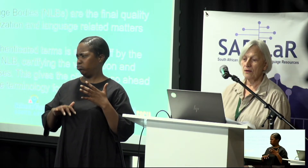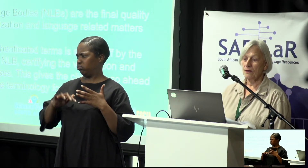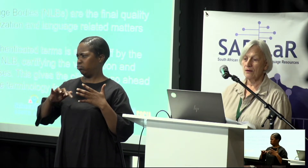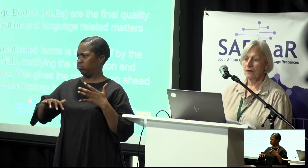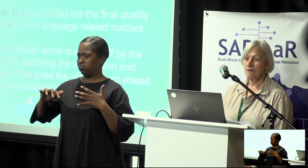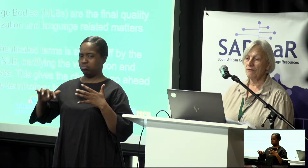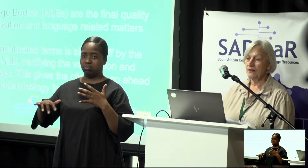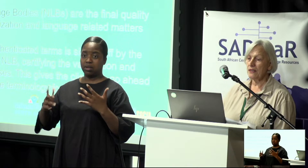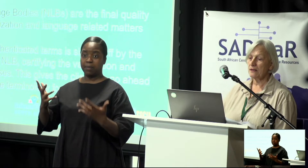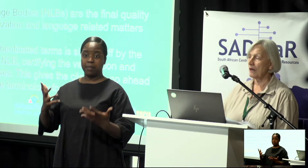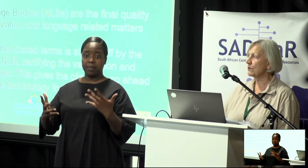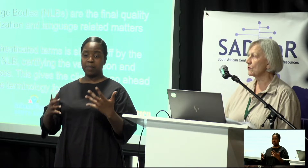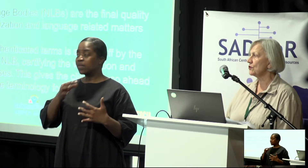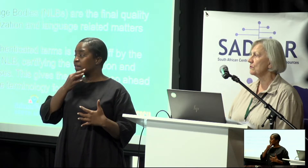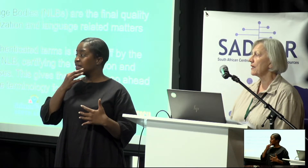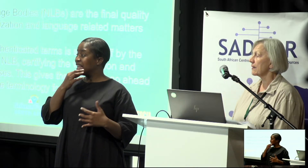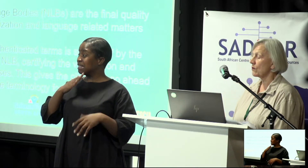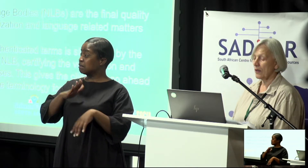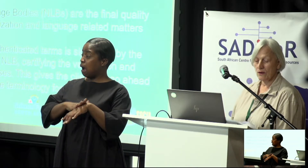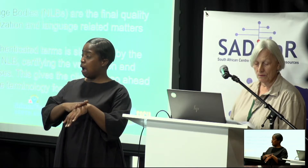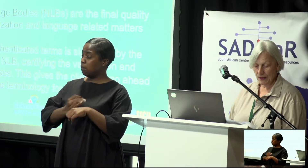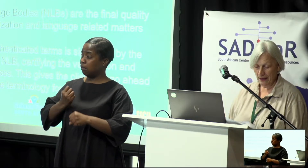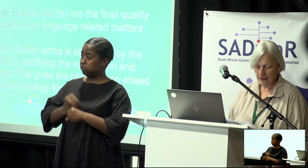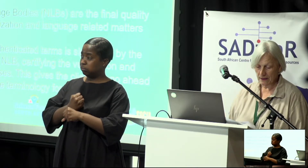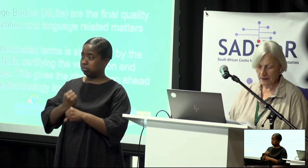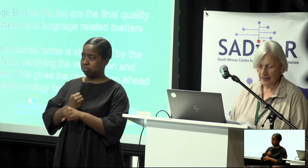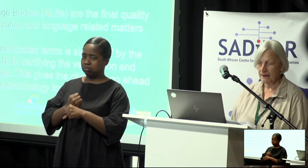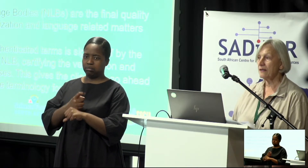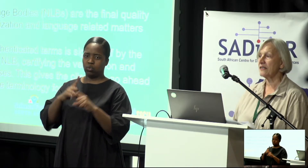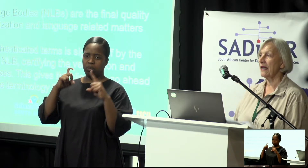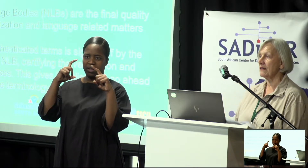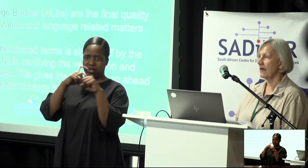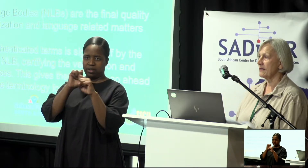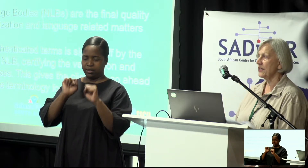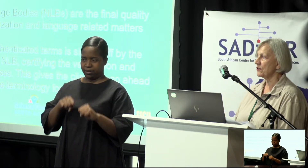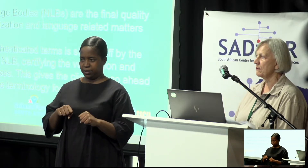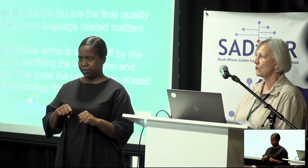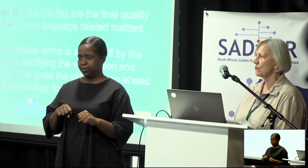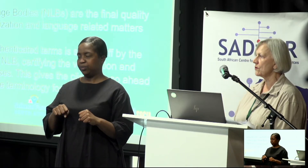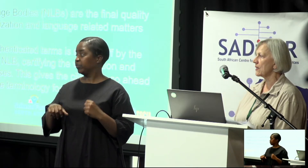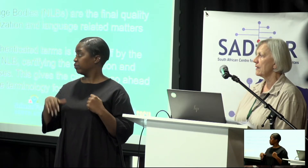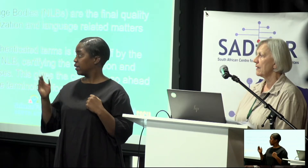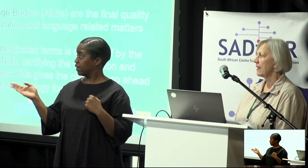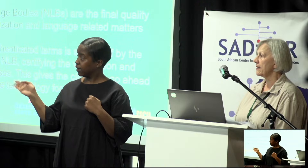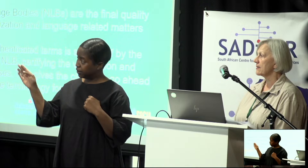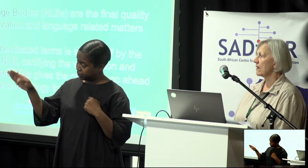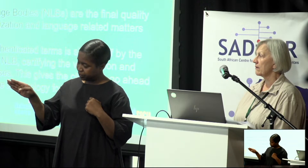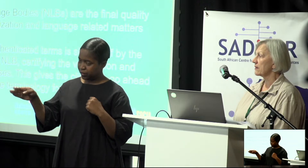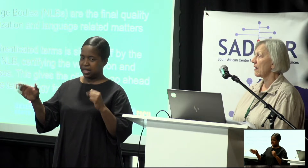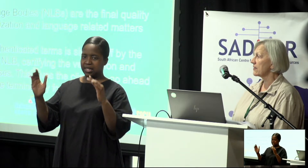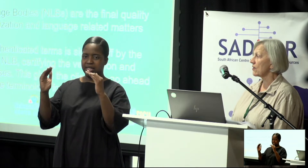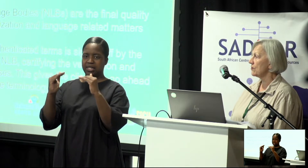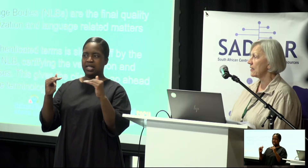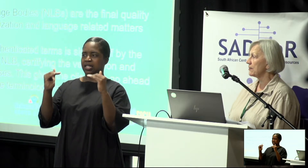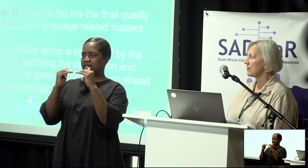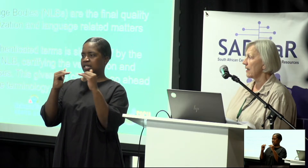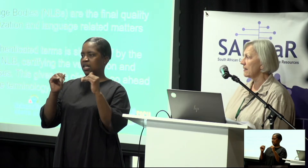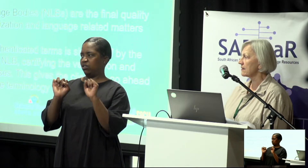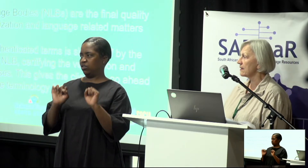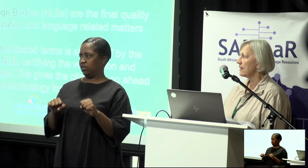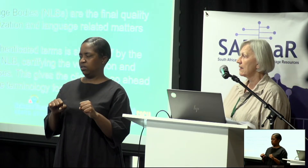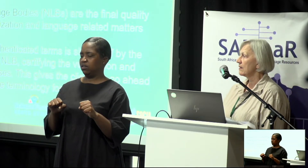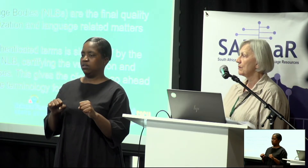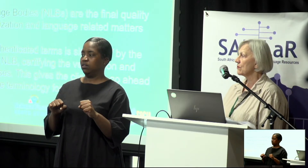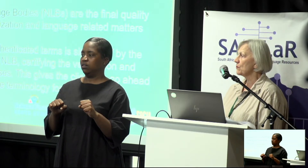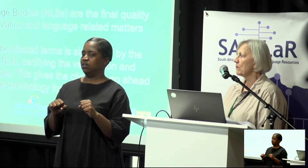say very time-consuming and quite complicated. And then standardization, of course, ties closely to